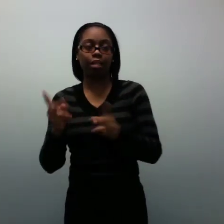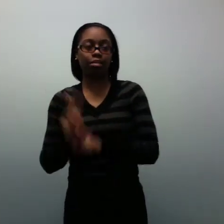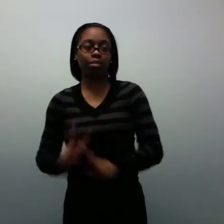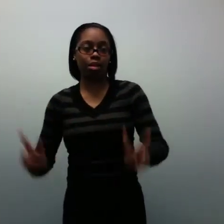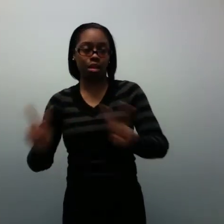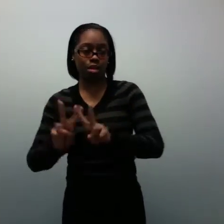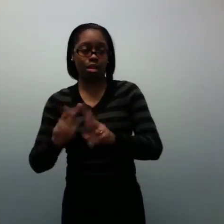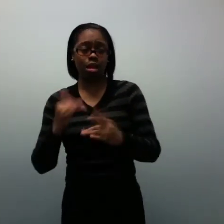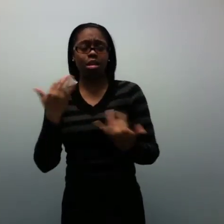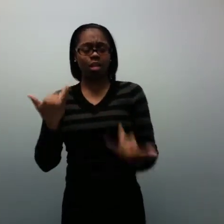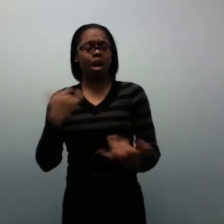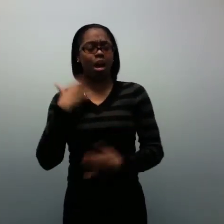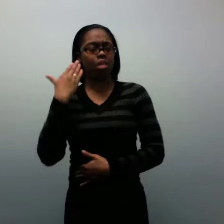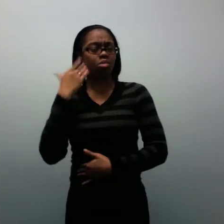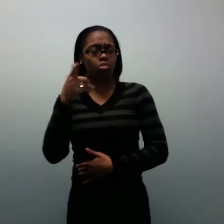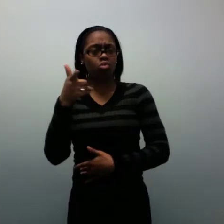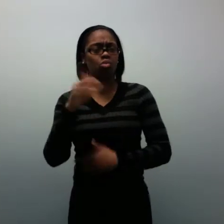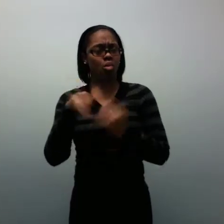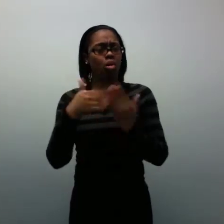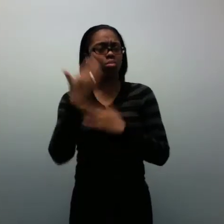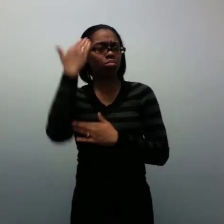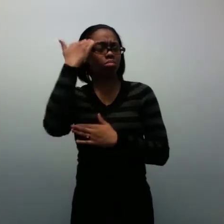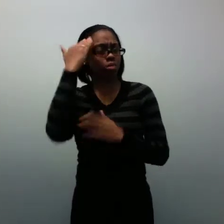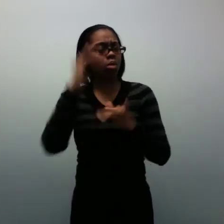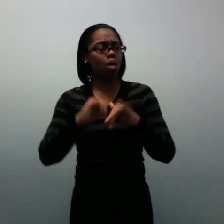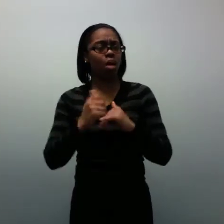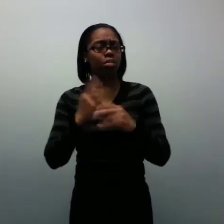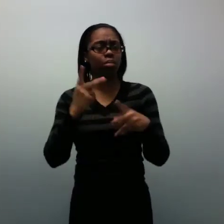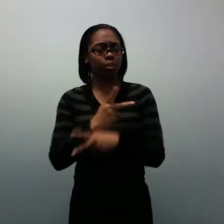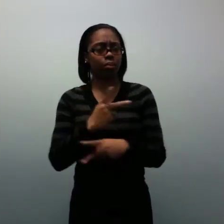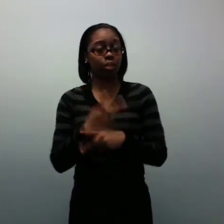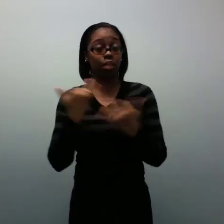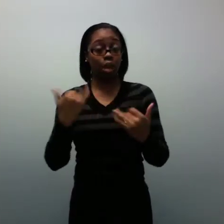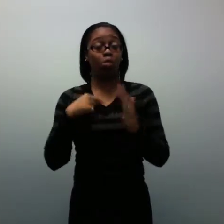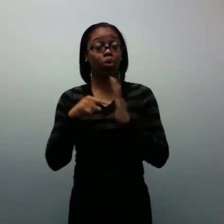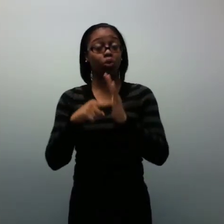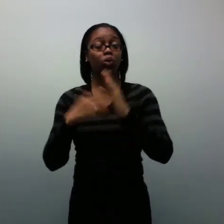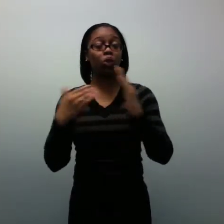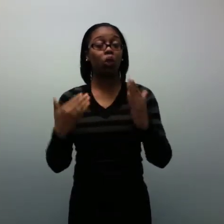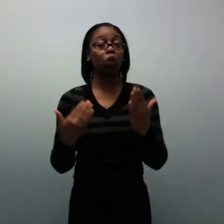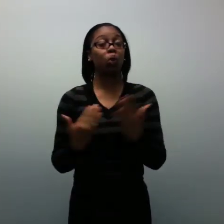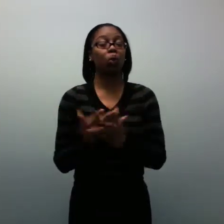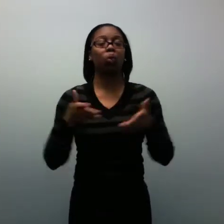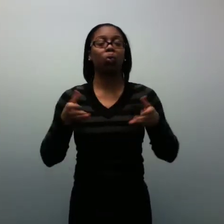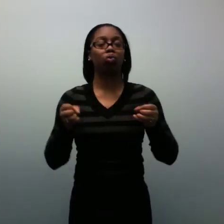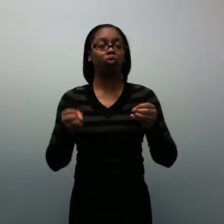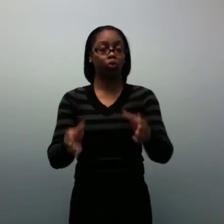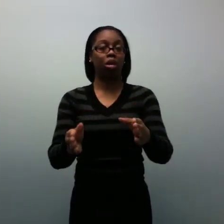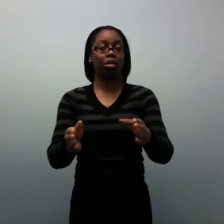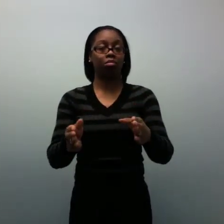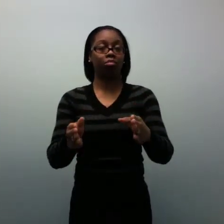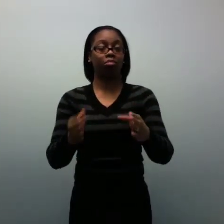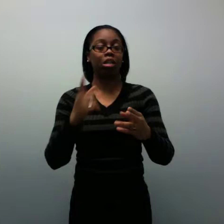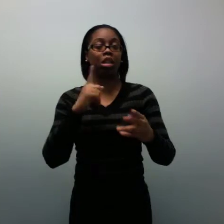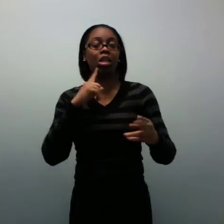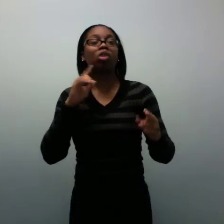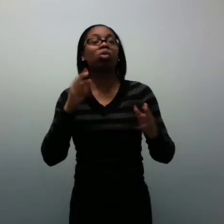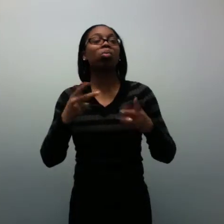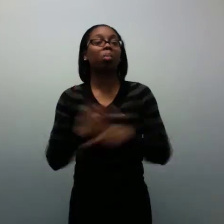multiply, but I'm going to show you a new method, an alternate method of multiplication. Now, if you like your own method, the old-fashioned way, that's